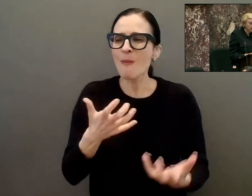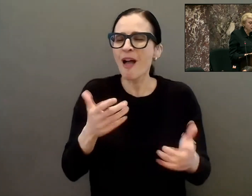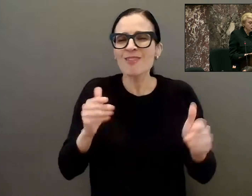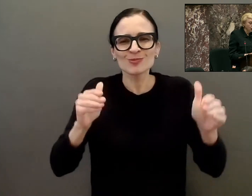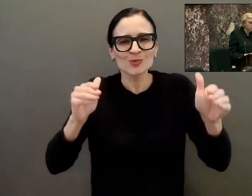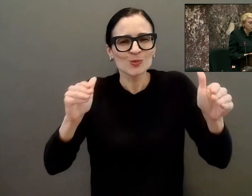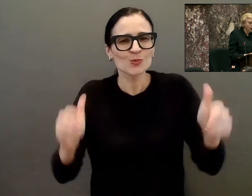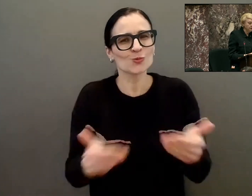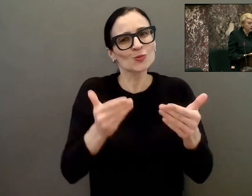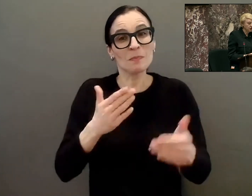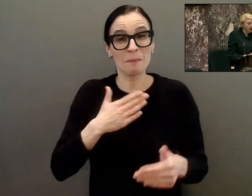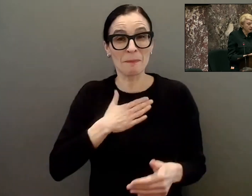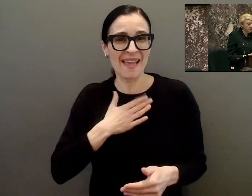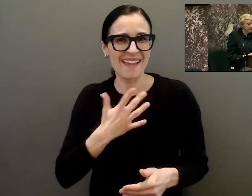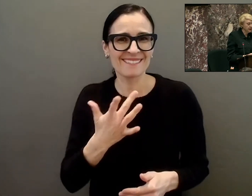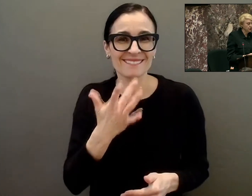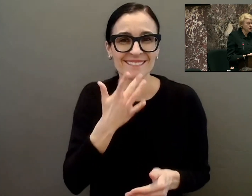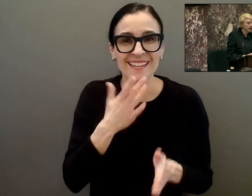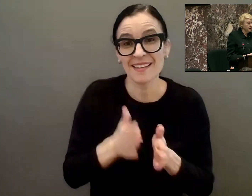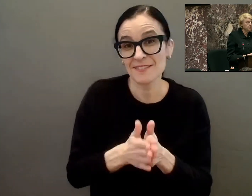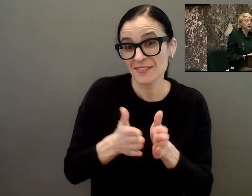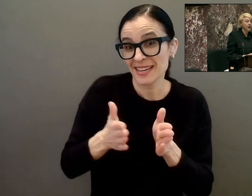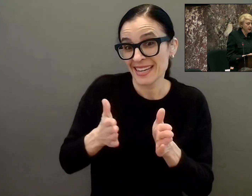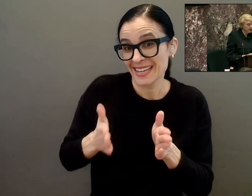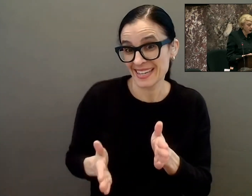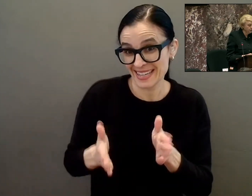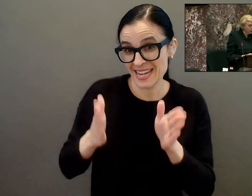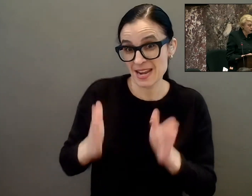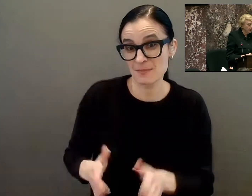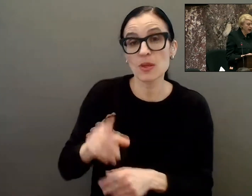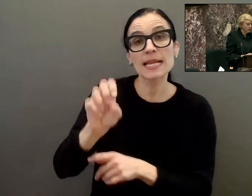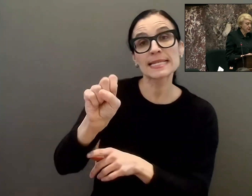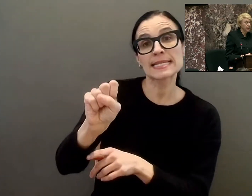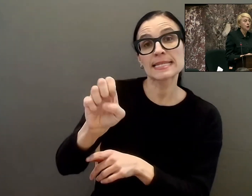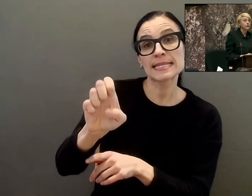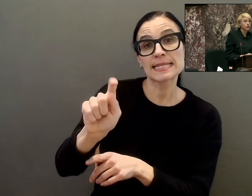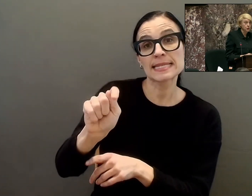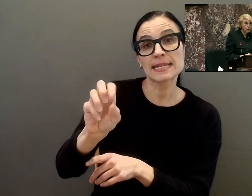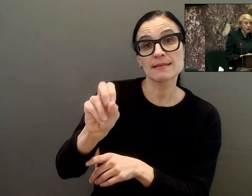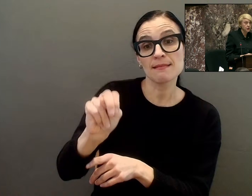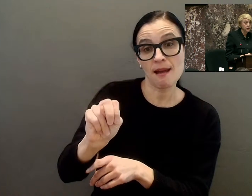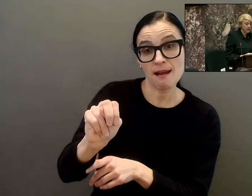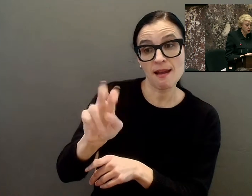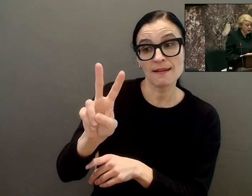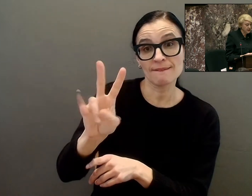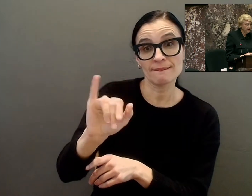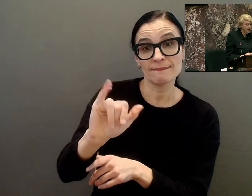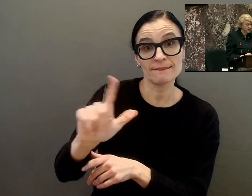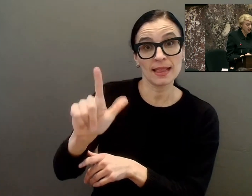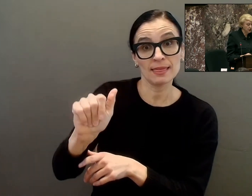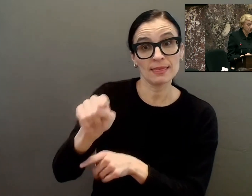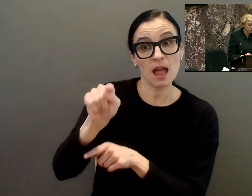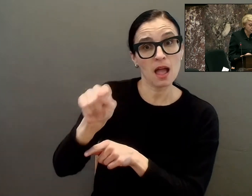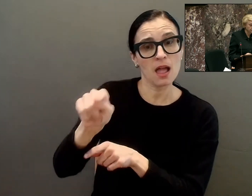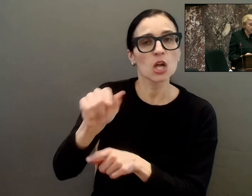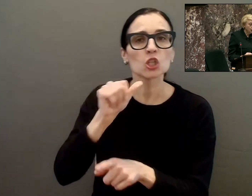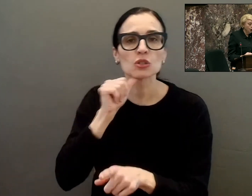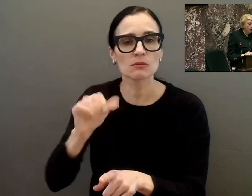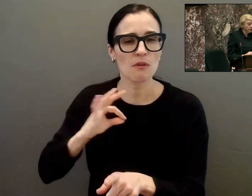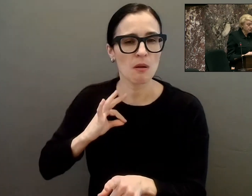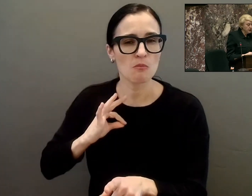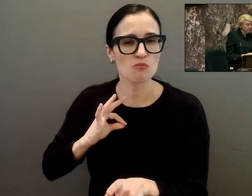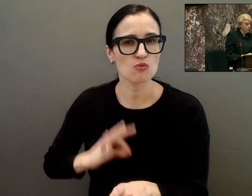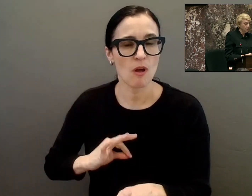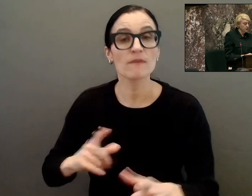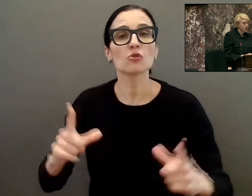a unique, non-profit retirement centre that provides affordable housing for 225 seniors.